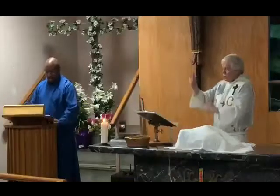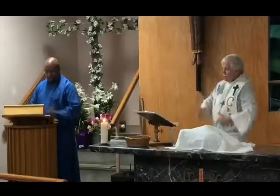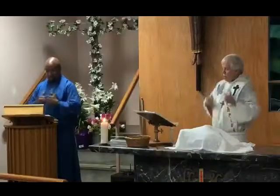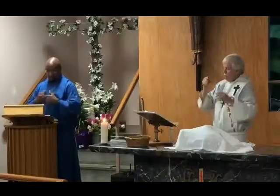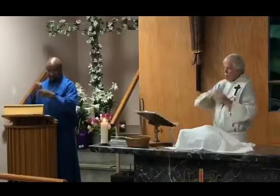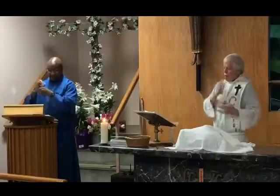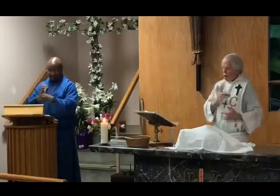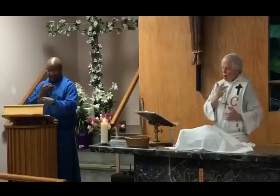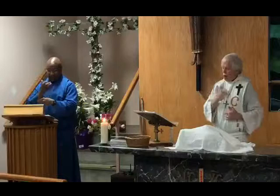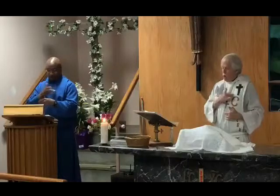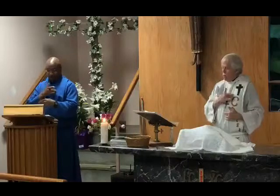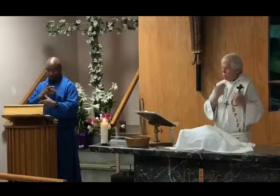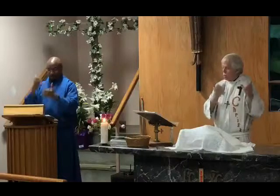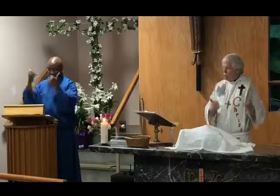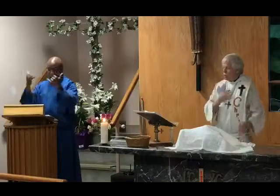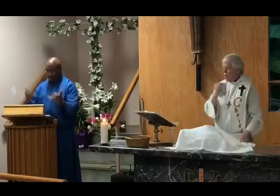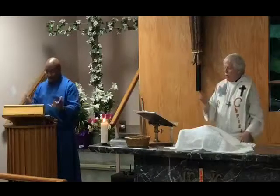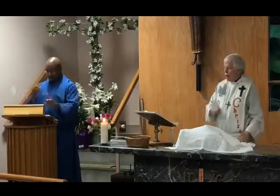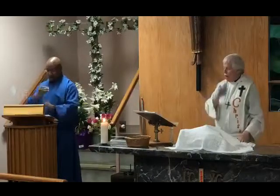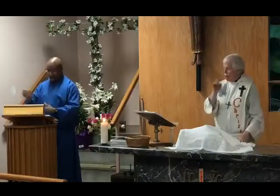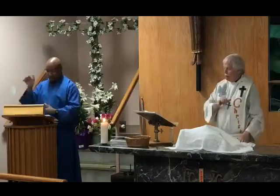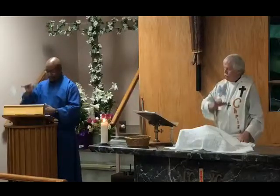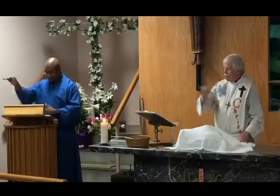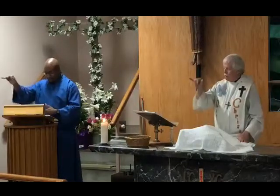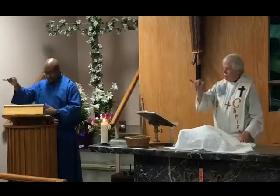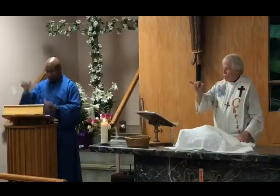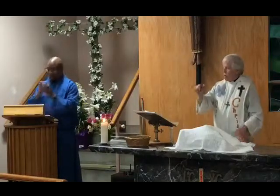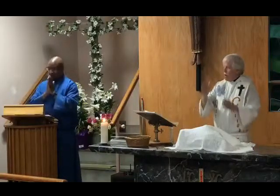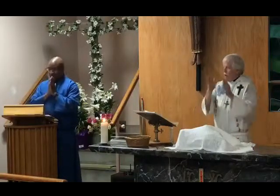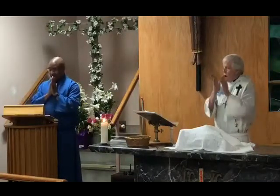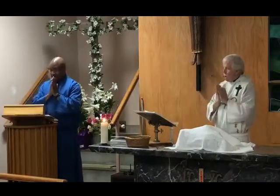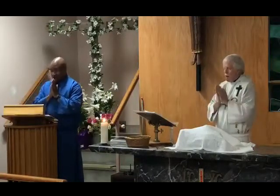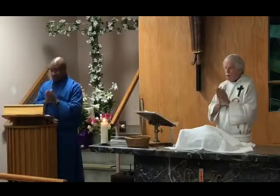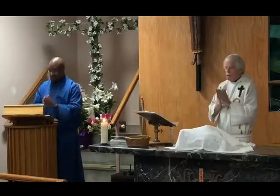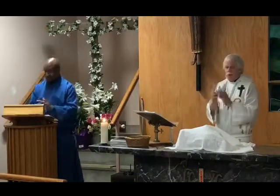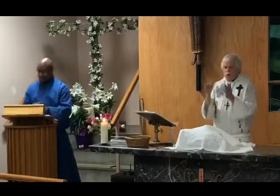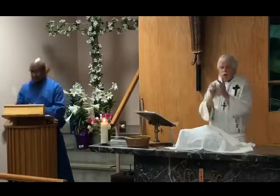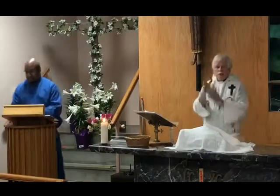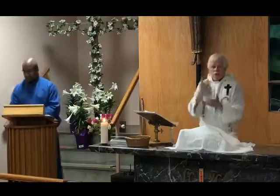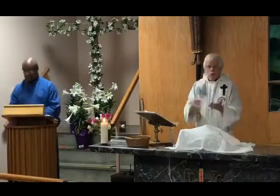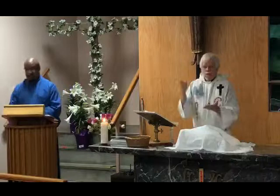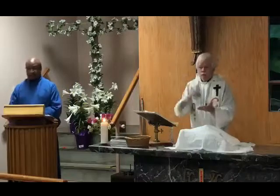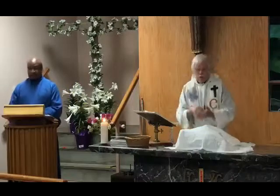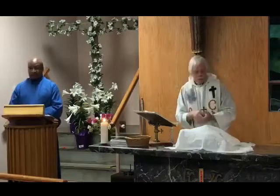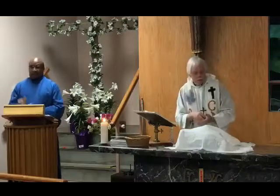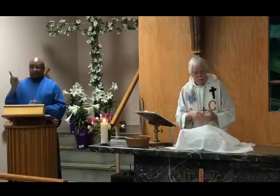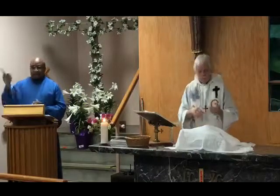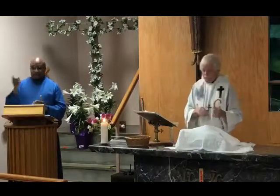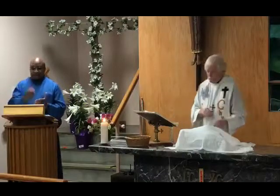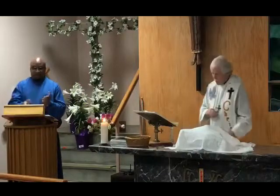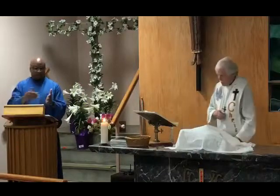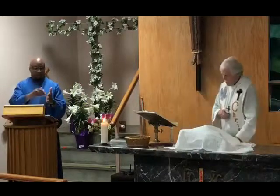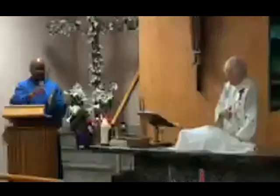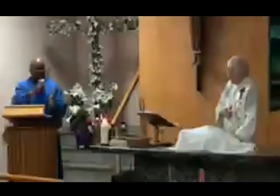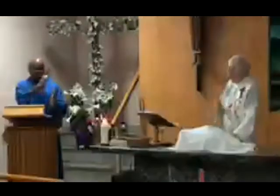Spirit, living in our hearts, now and forever. Amen. Jesus is risen.